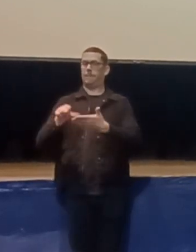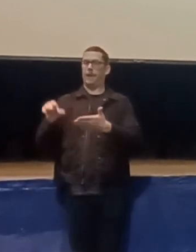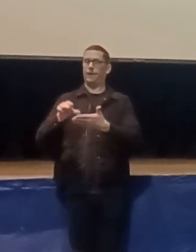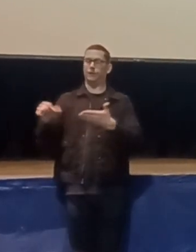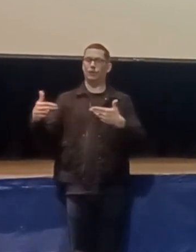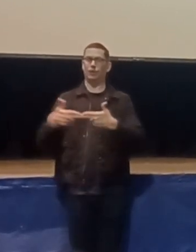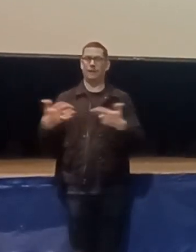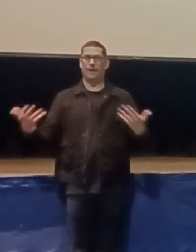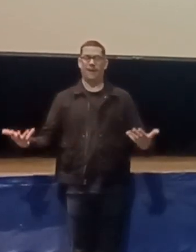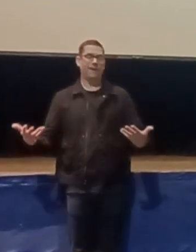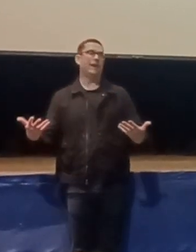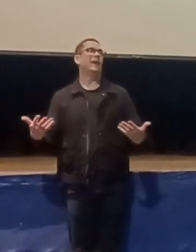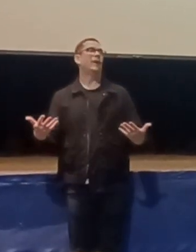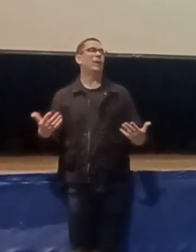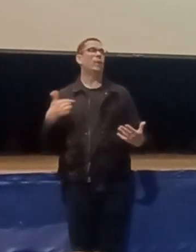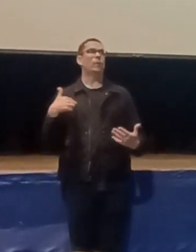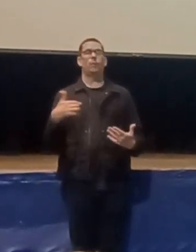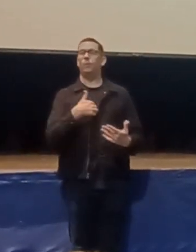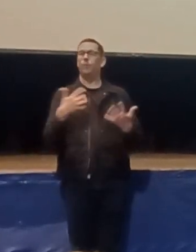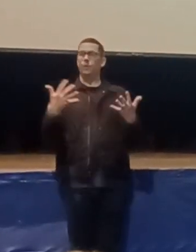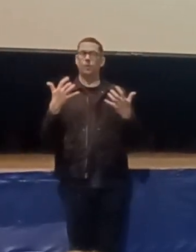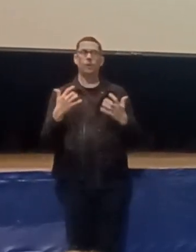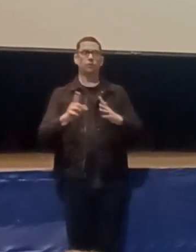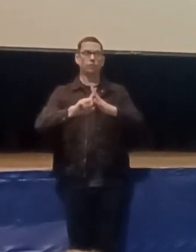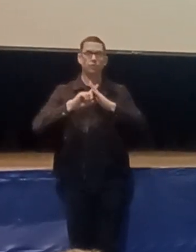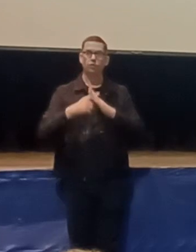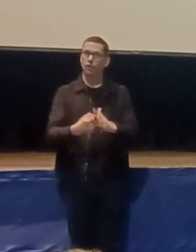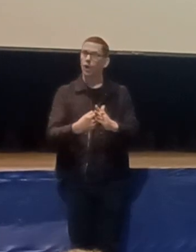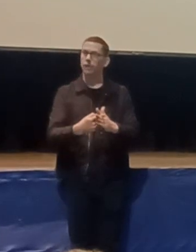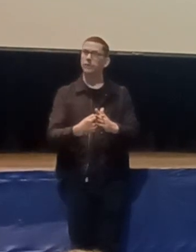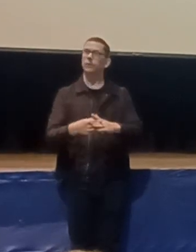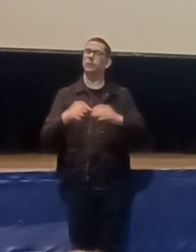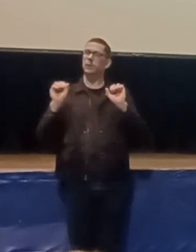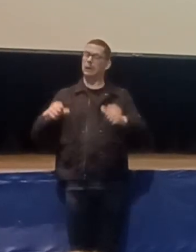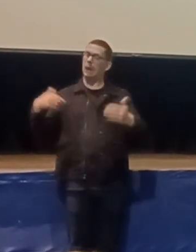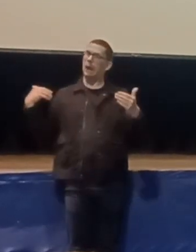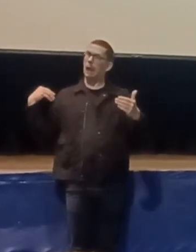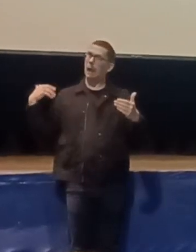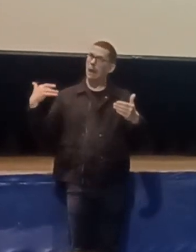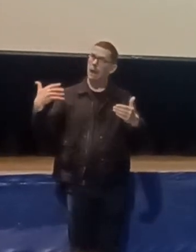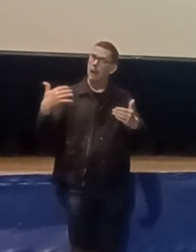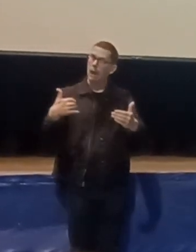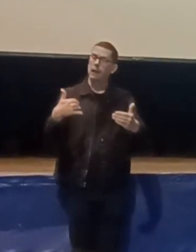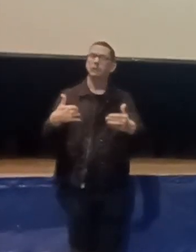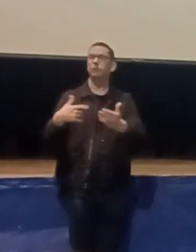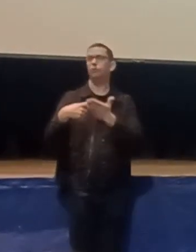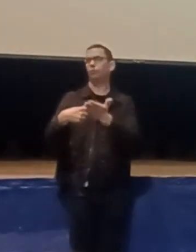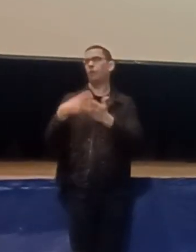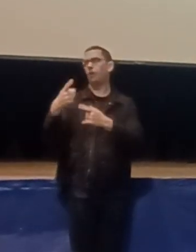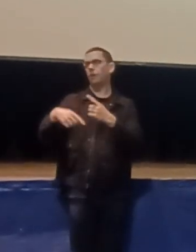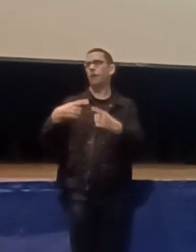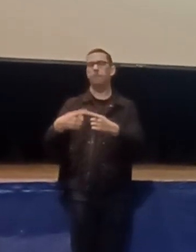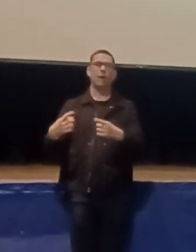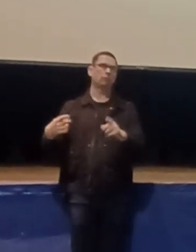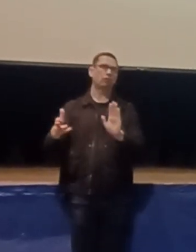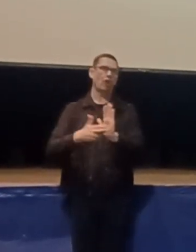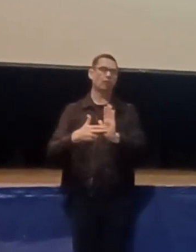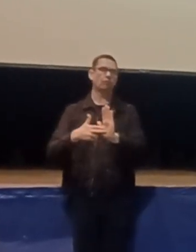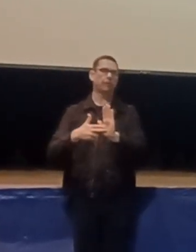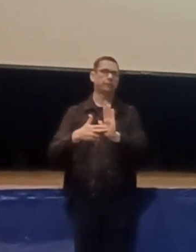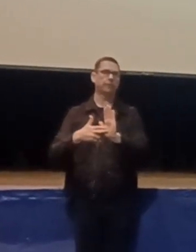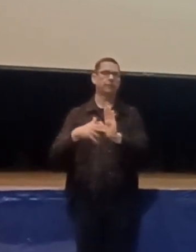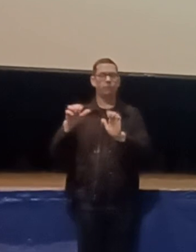want to get this project rolling so that we can get closer to talking about the contracting mechanisms for